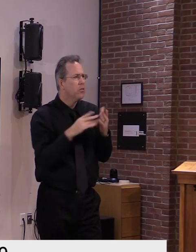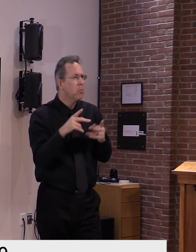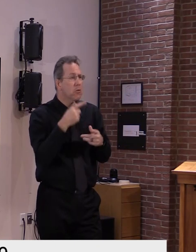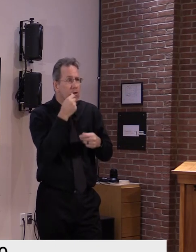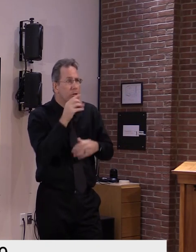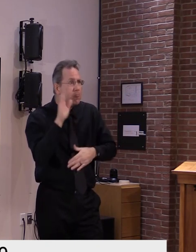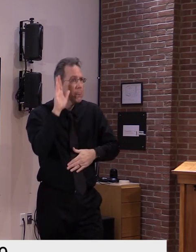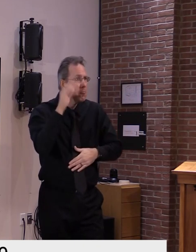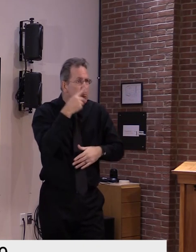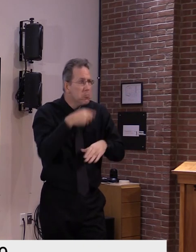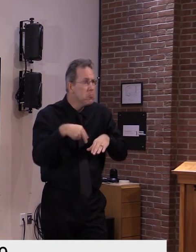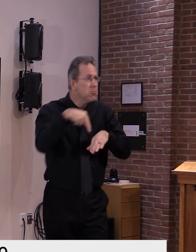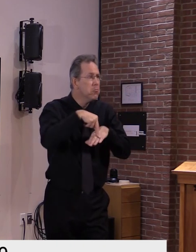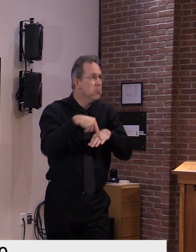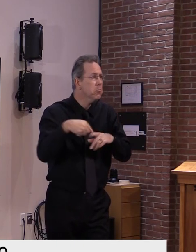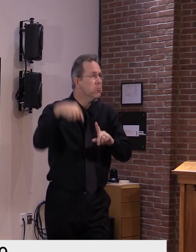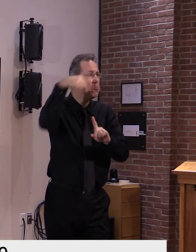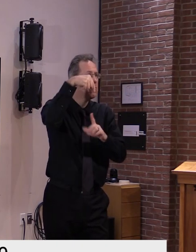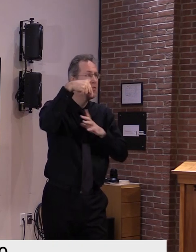next couple of months.